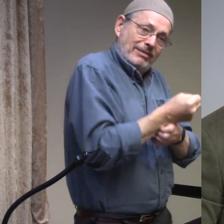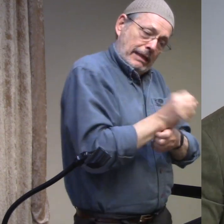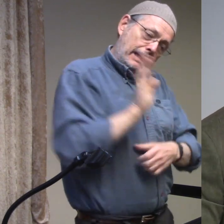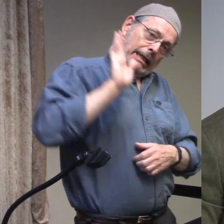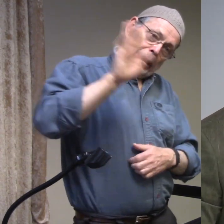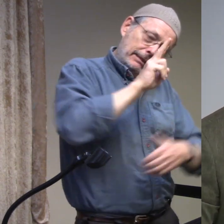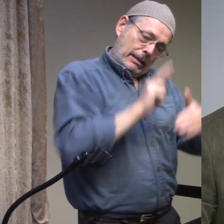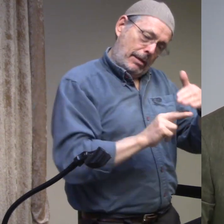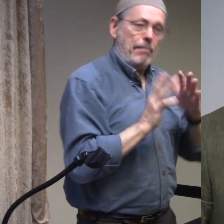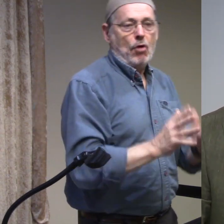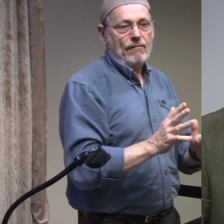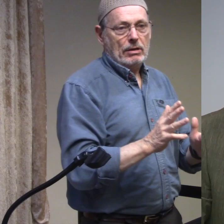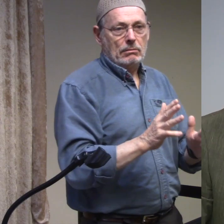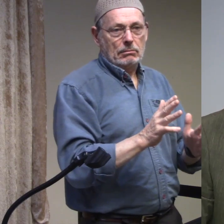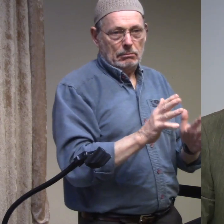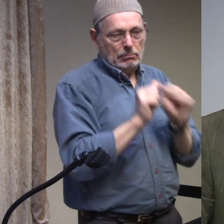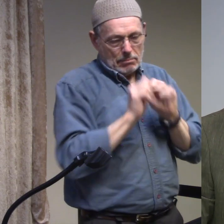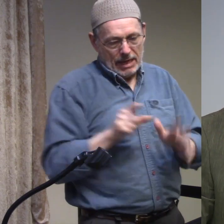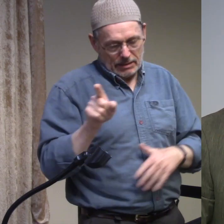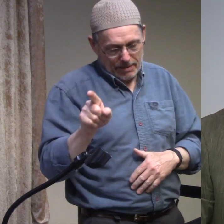prophets, sallallahu alayhi wa sallam.